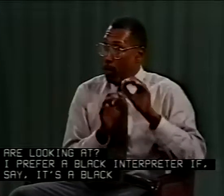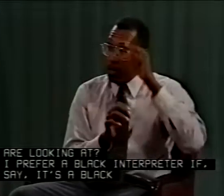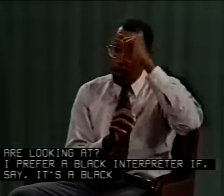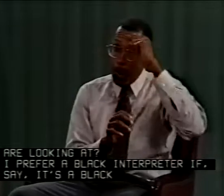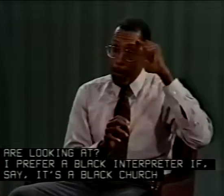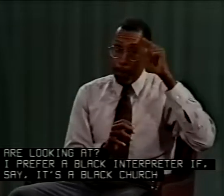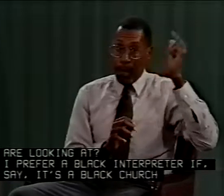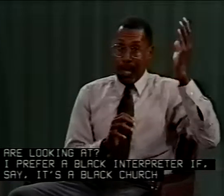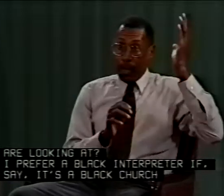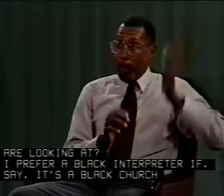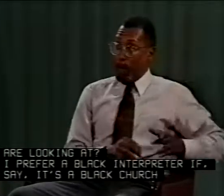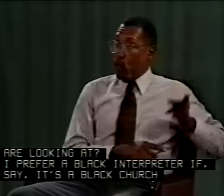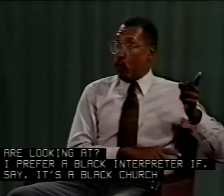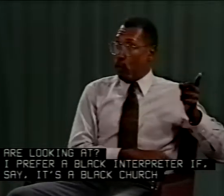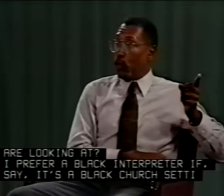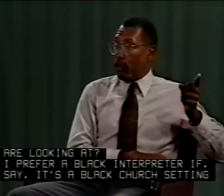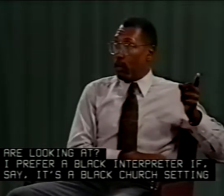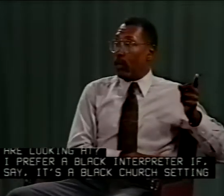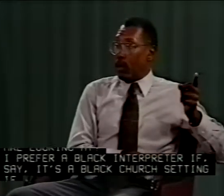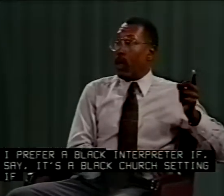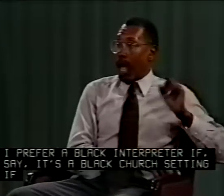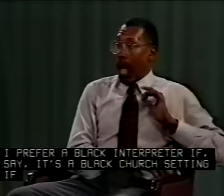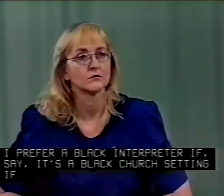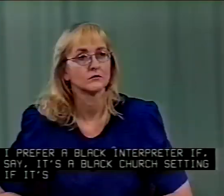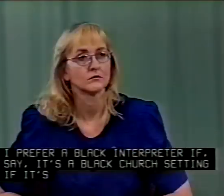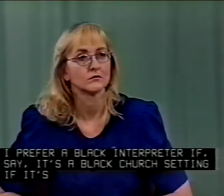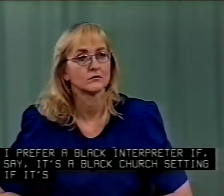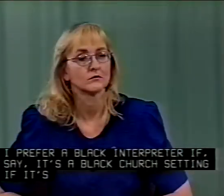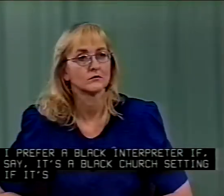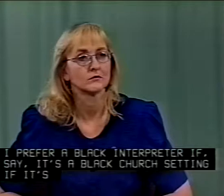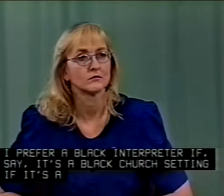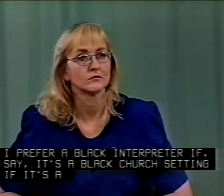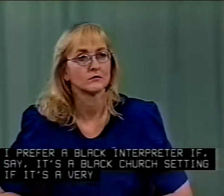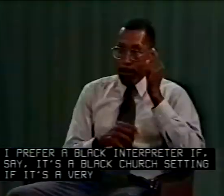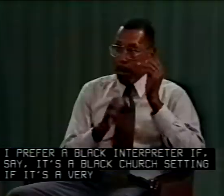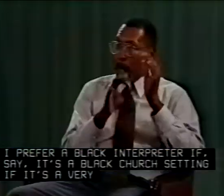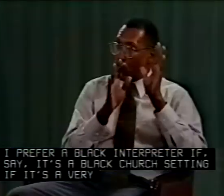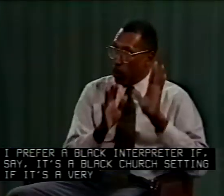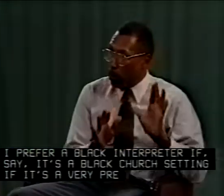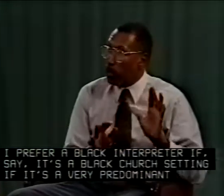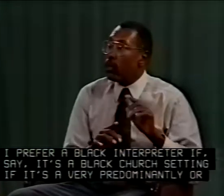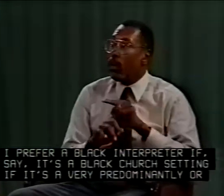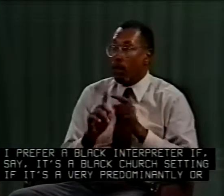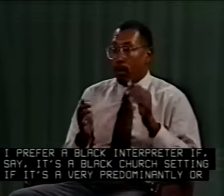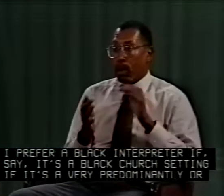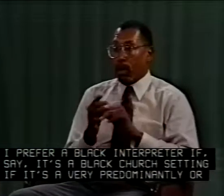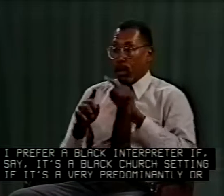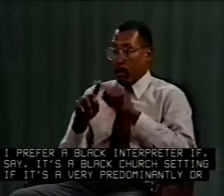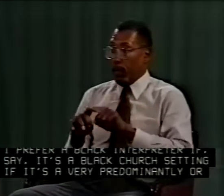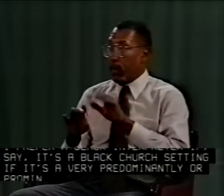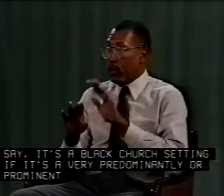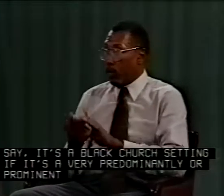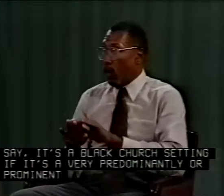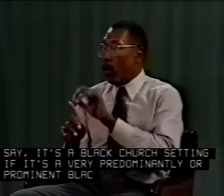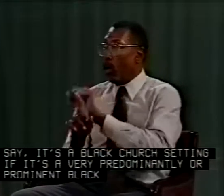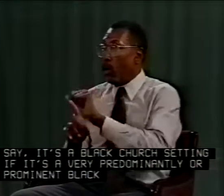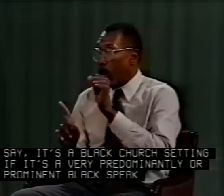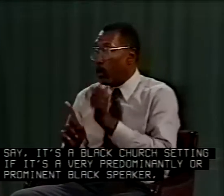it's a very predominantly or prominent black speaker, I would prefer a black interpreter. It depends